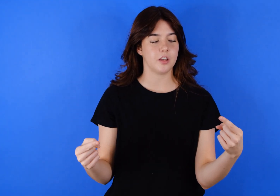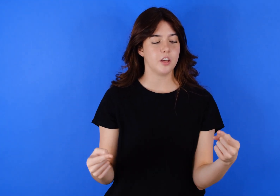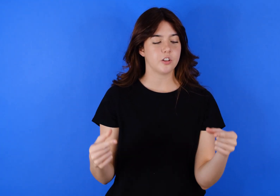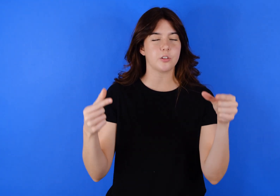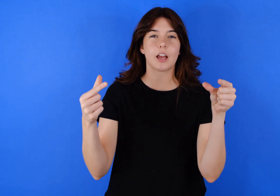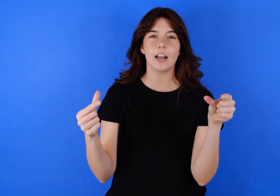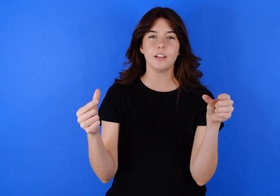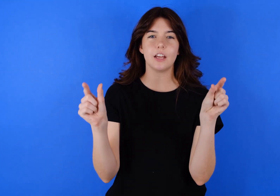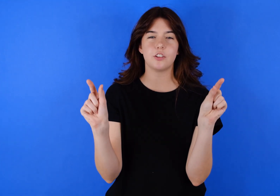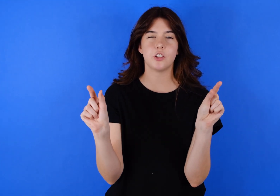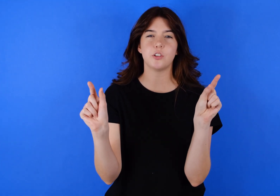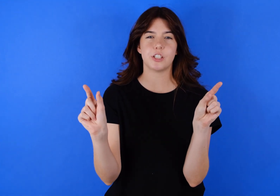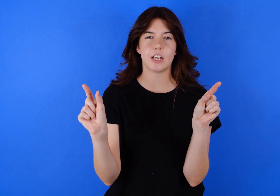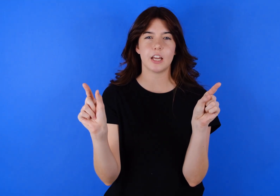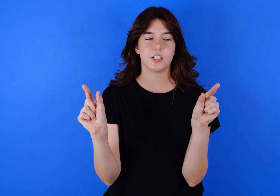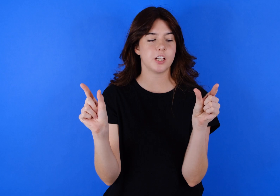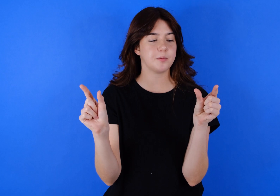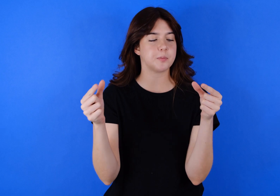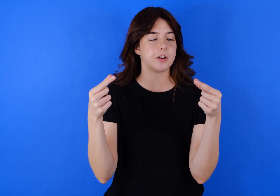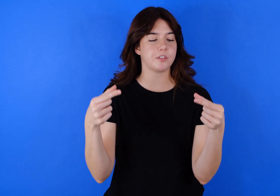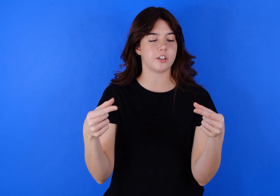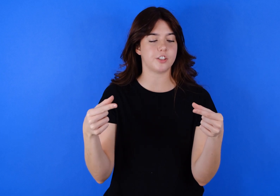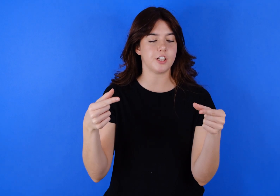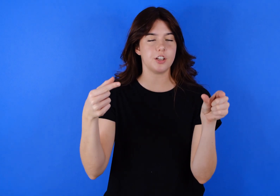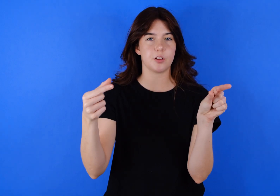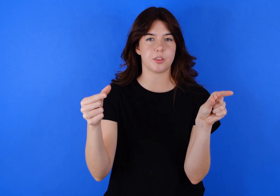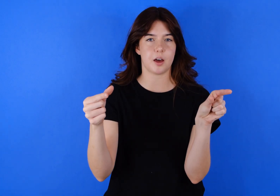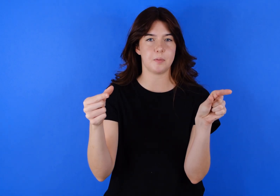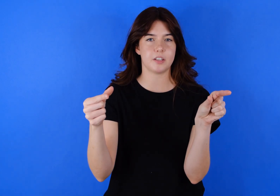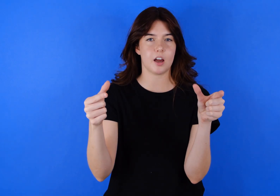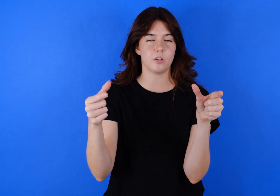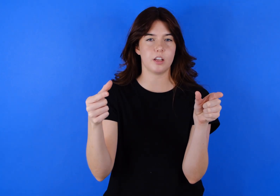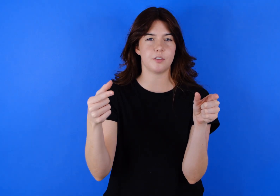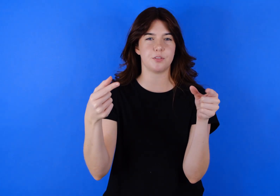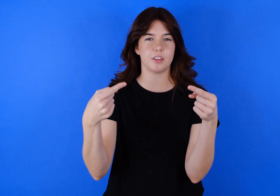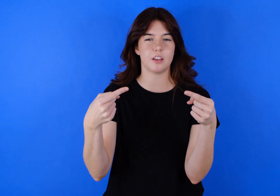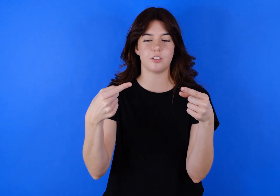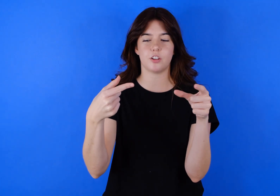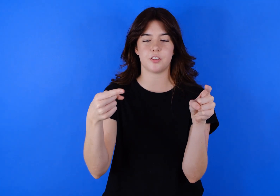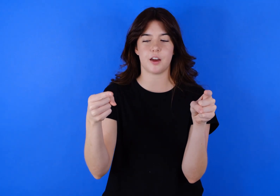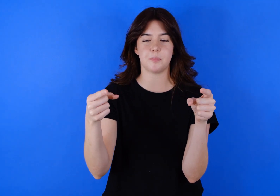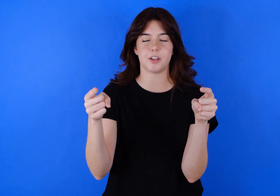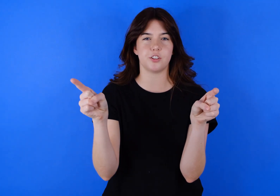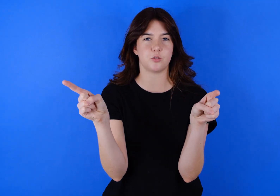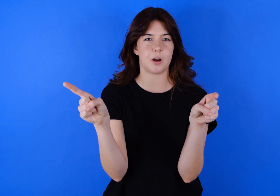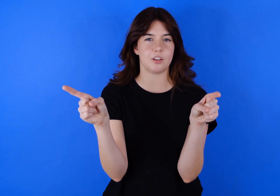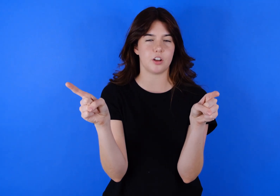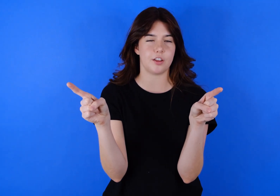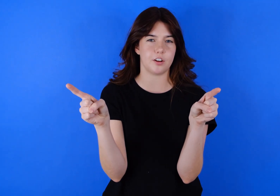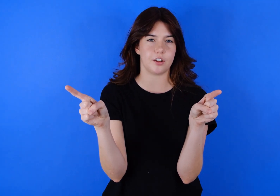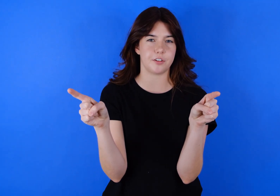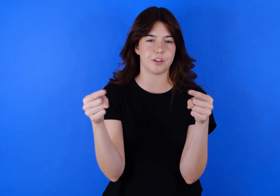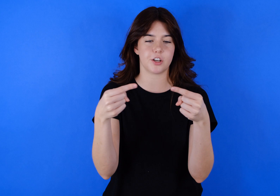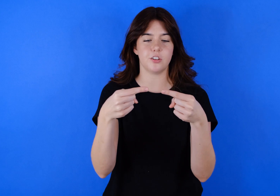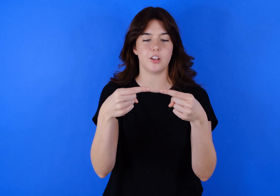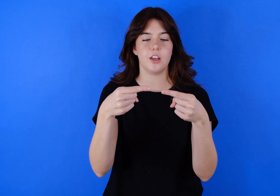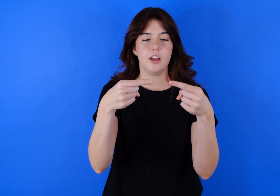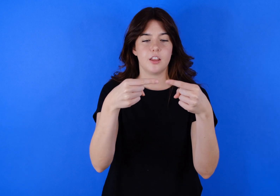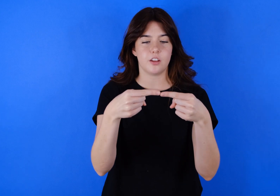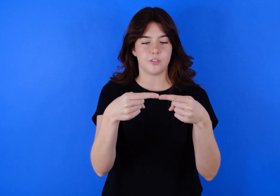So it's kind of like two G hand shapes, but for a G your thumb is out, and for this your thumb can just rest on your other fingers. Your